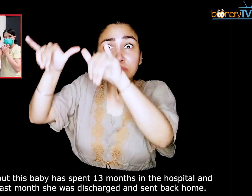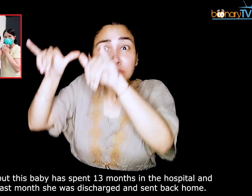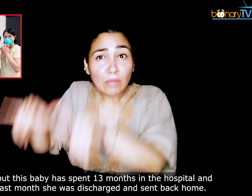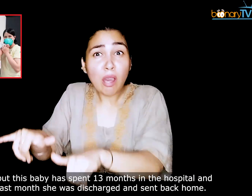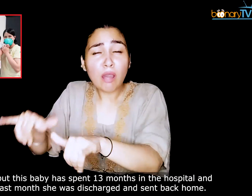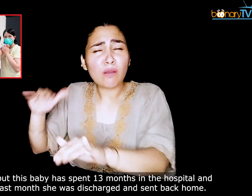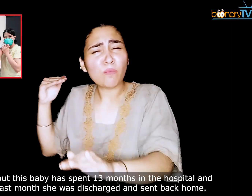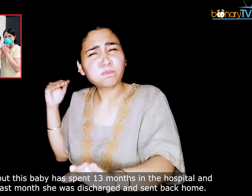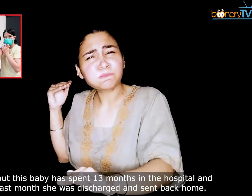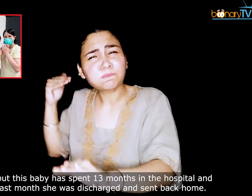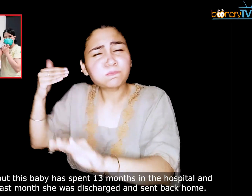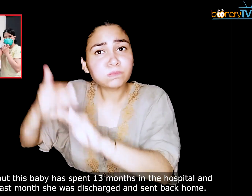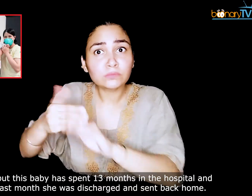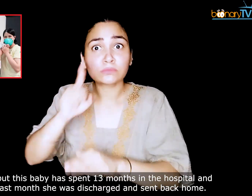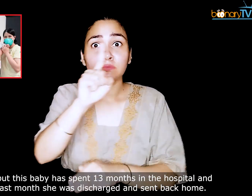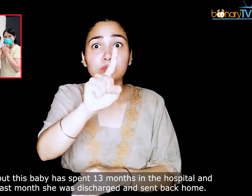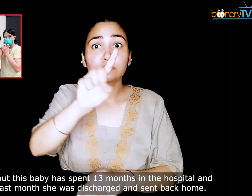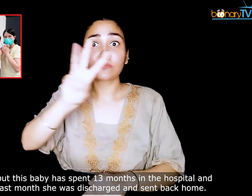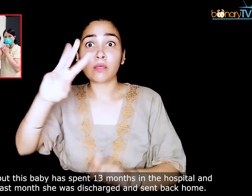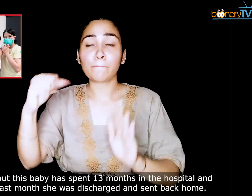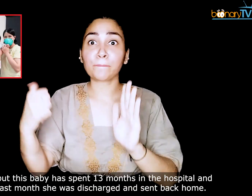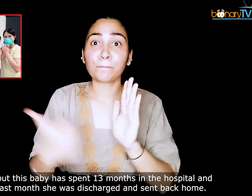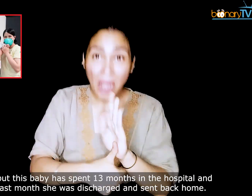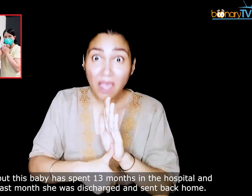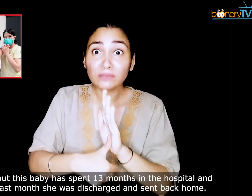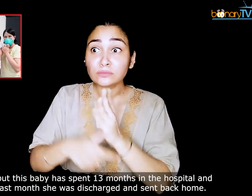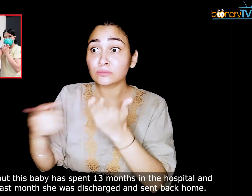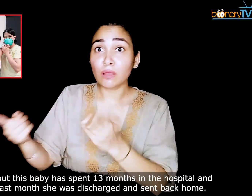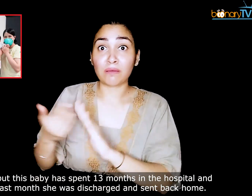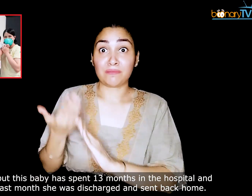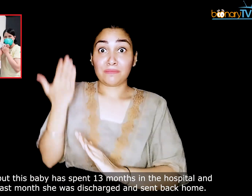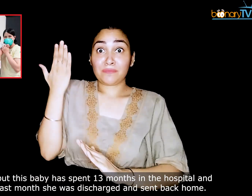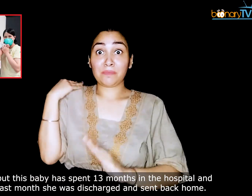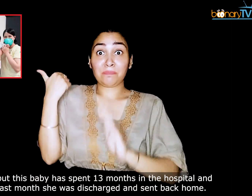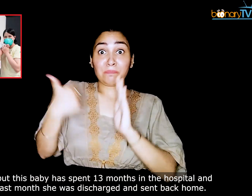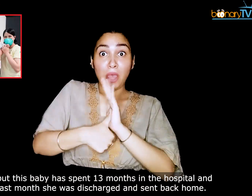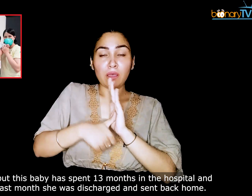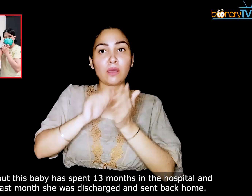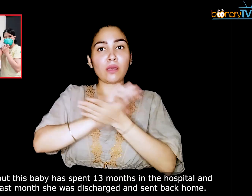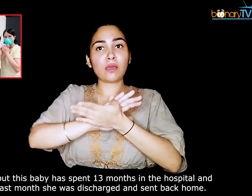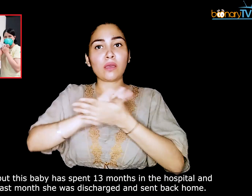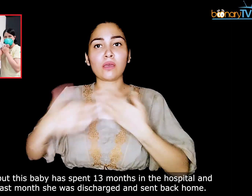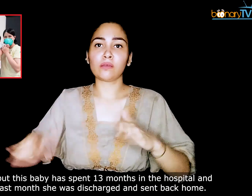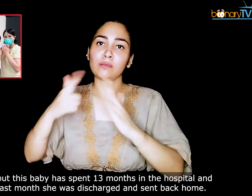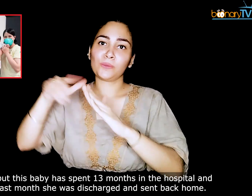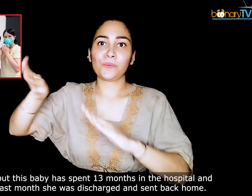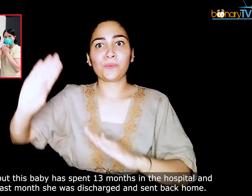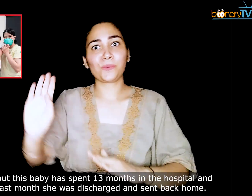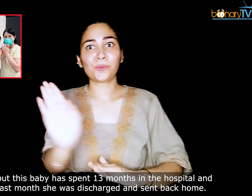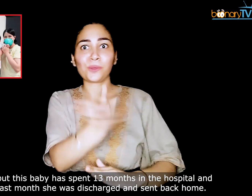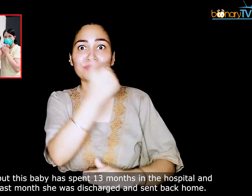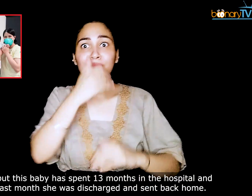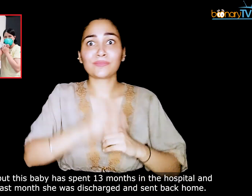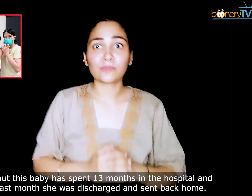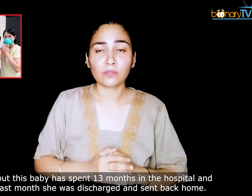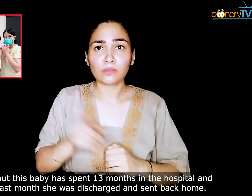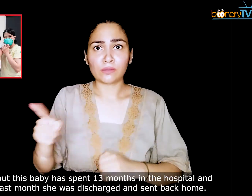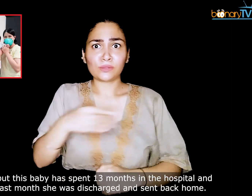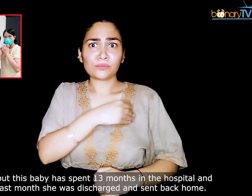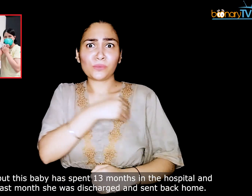spent 13 months in the hospital and recently, last month, she was discharged and sent back